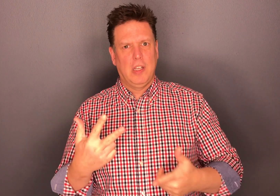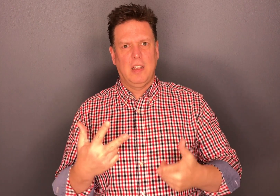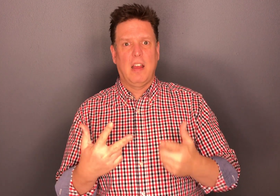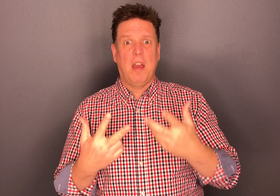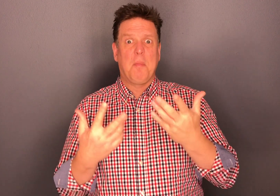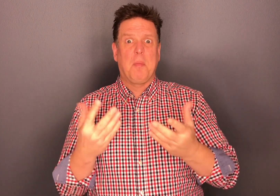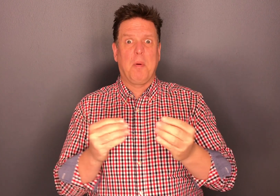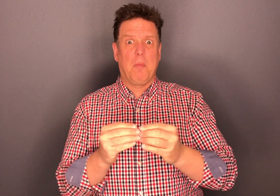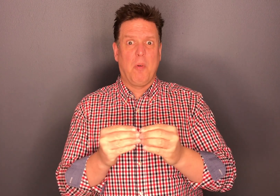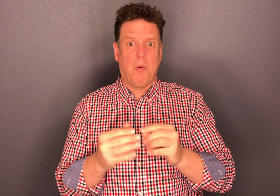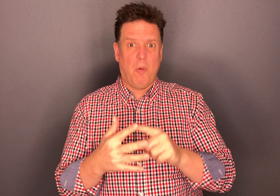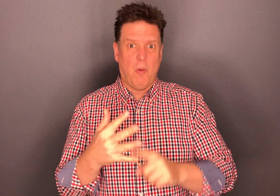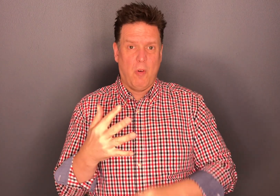There are these three, there could be more.